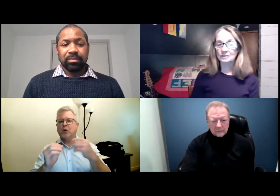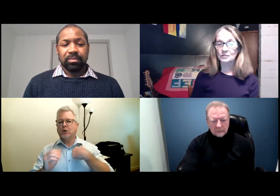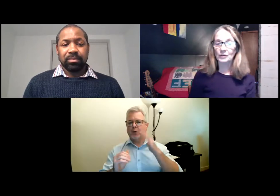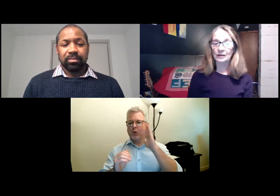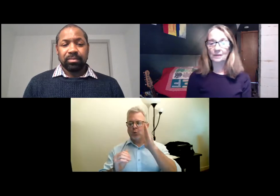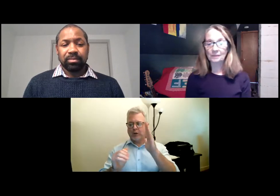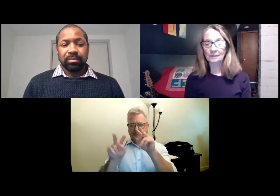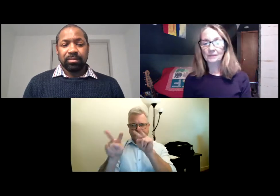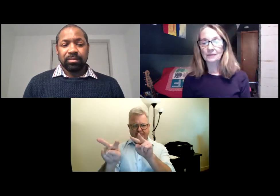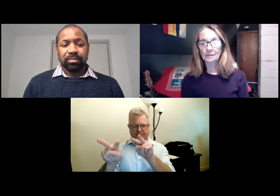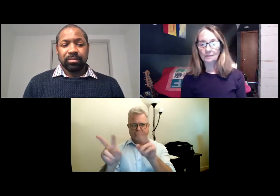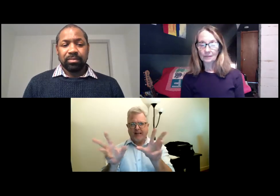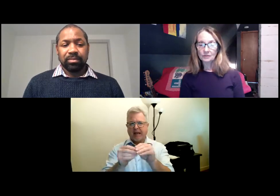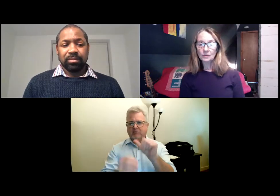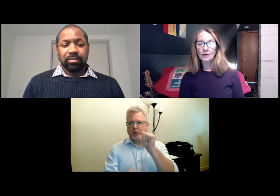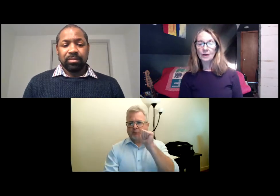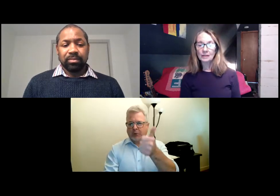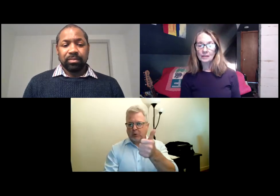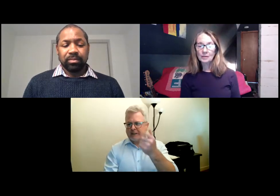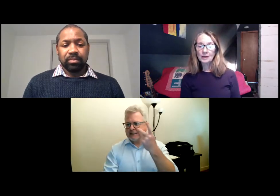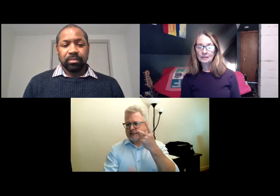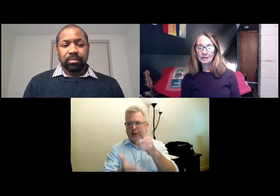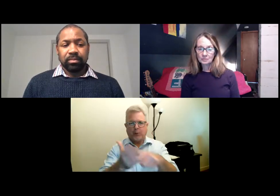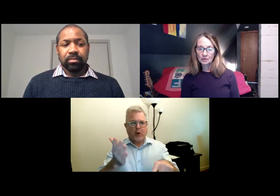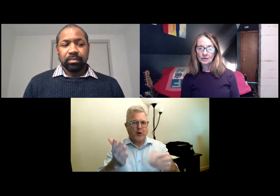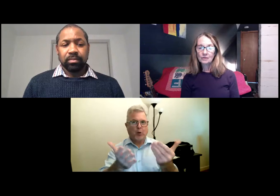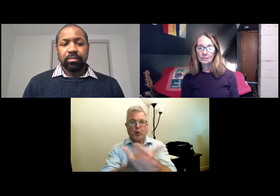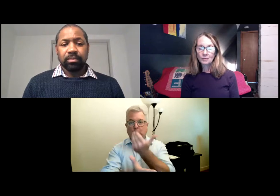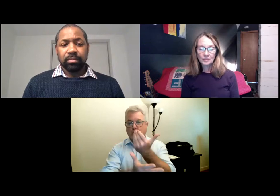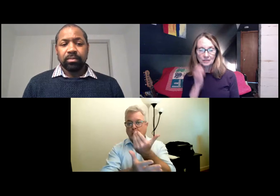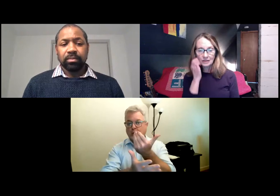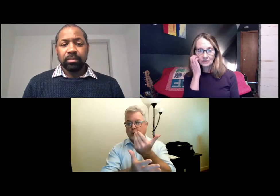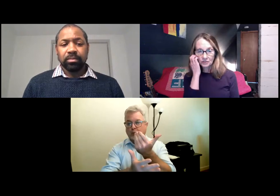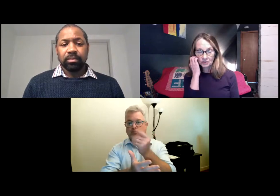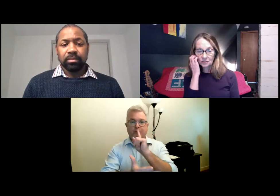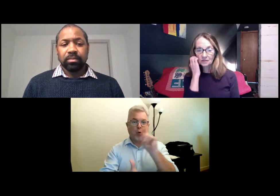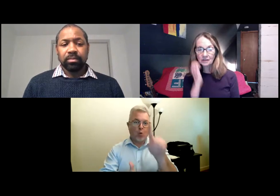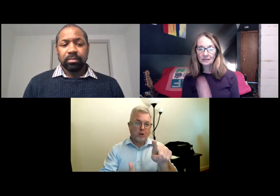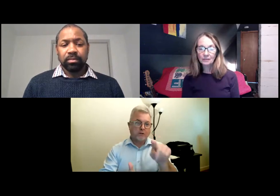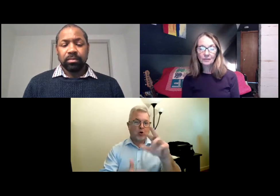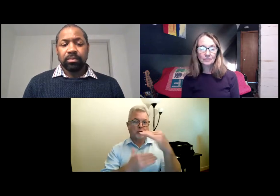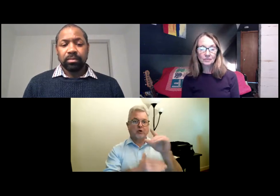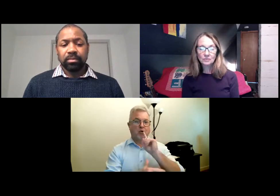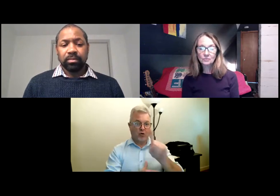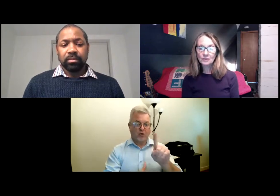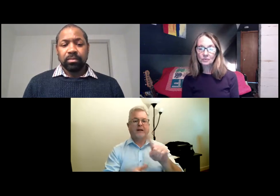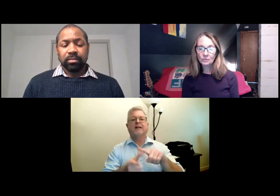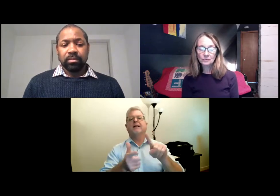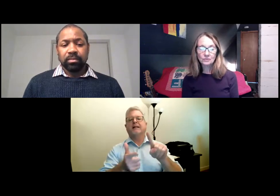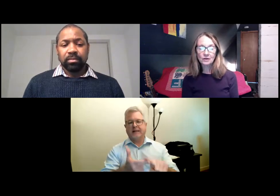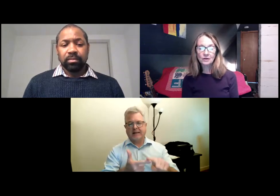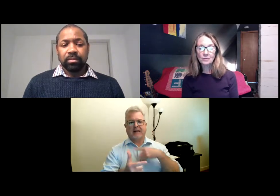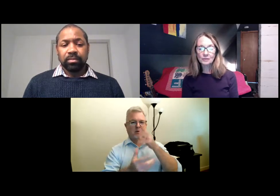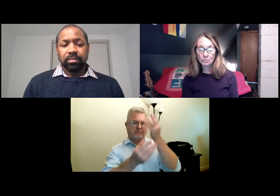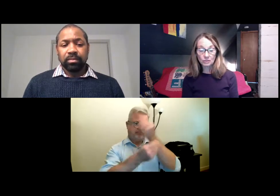restrictions as well. So keep an eye on that tomorrow. I'll be watching that for sure. And whatever's new, whatever orders